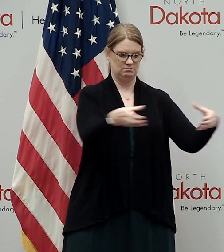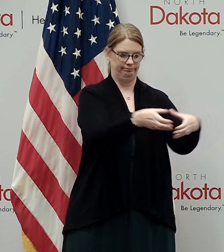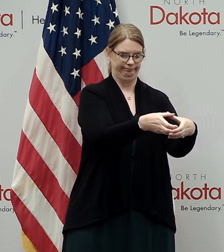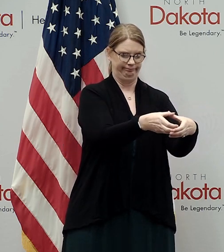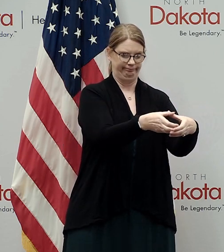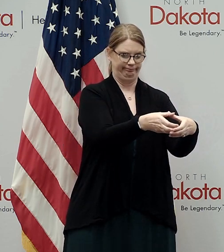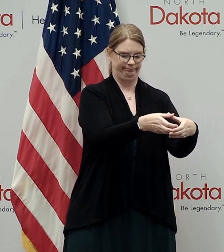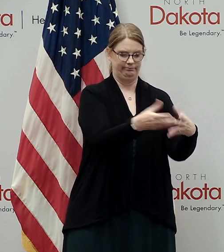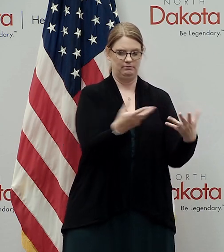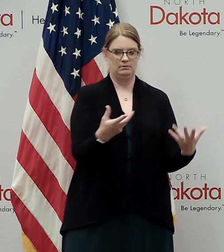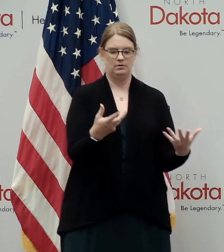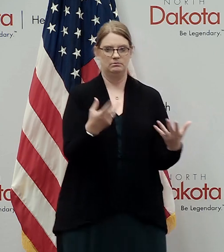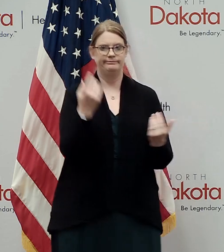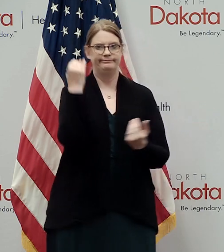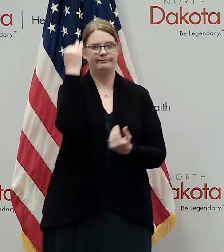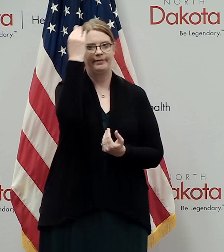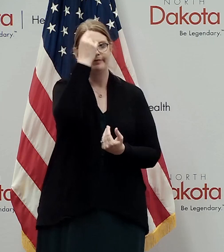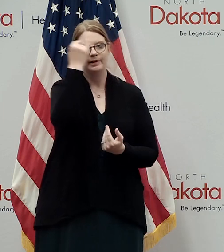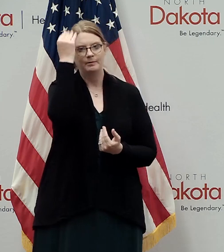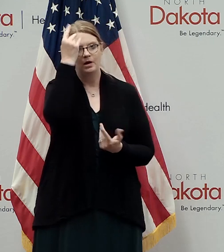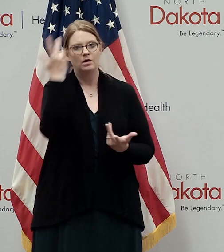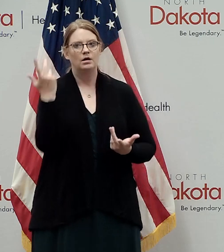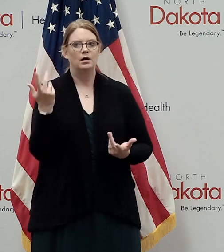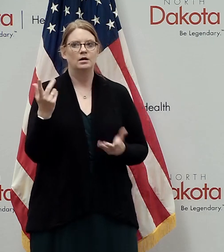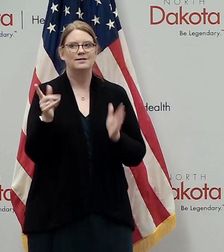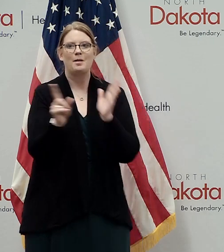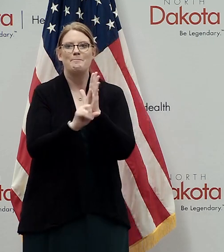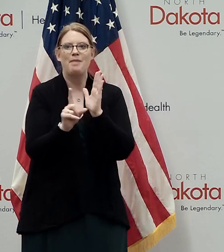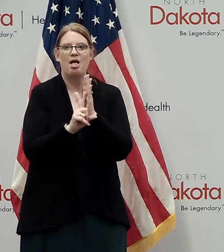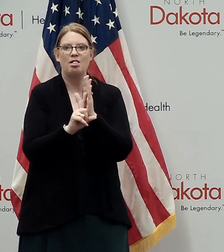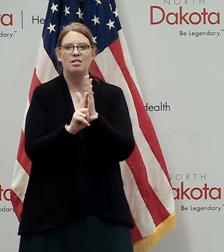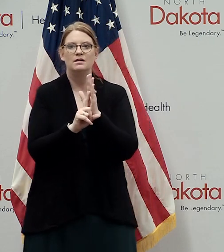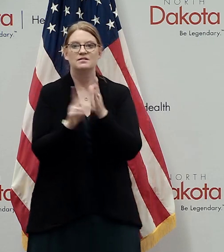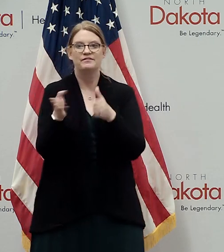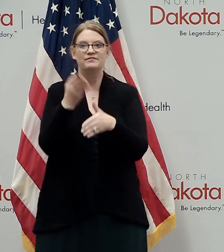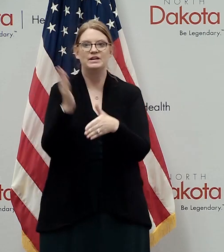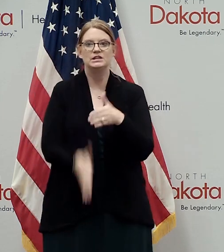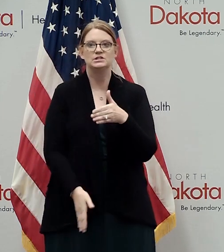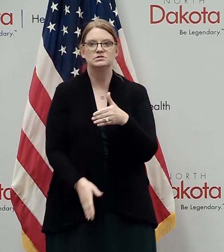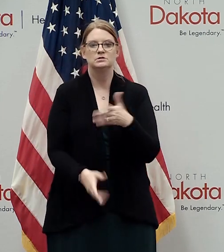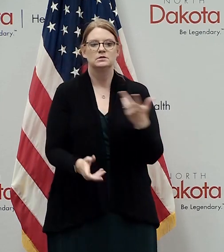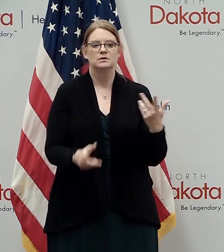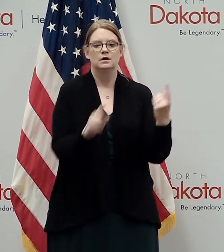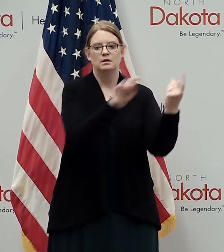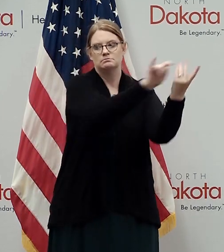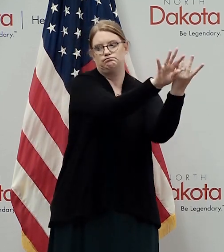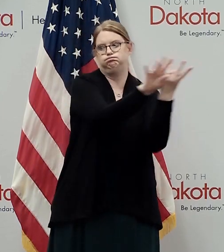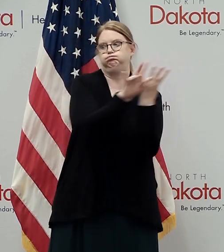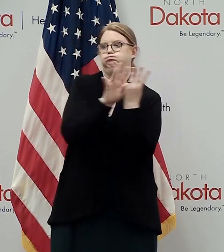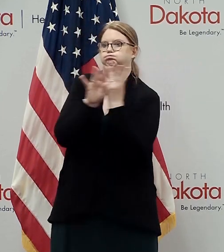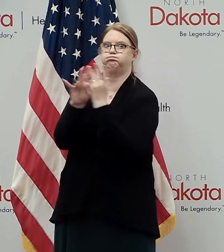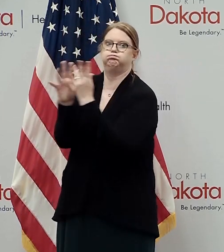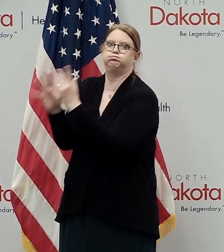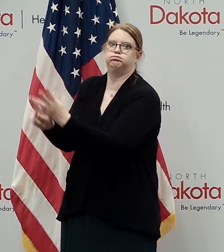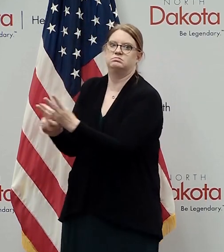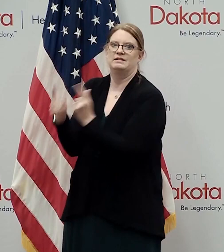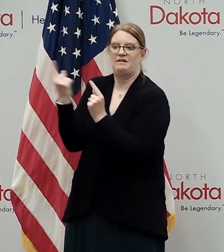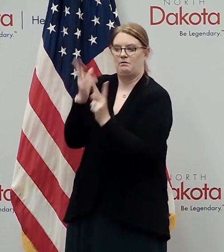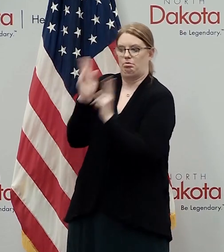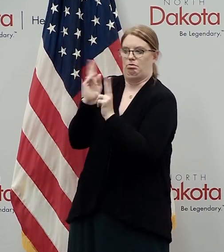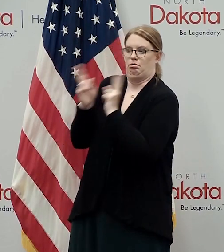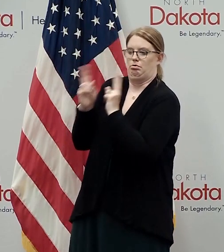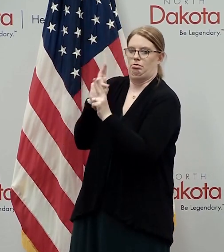more congregation when we think about hey, a bell rings and you've got 4 minutes to get to your next class, and sort of everybody remembers